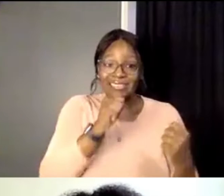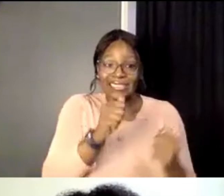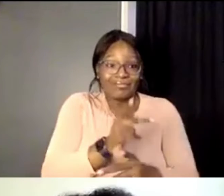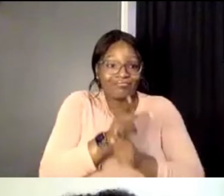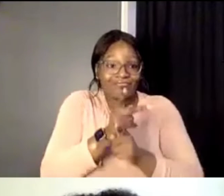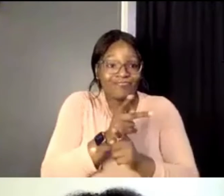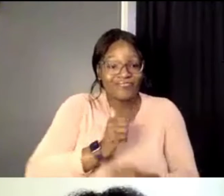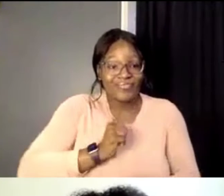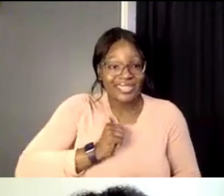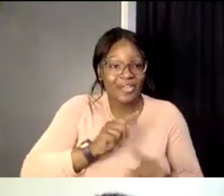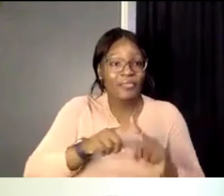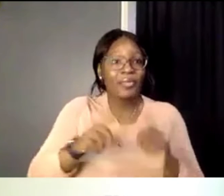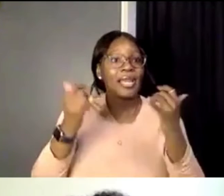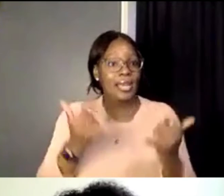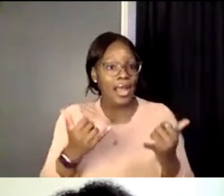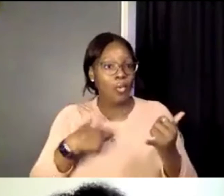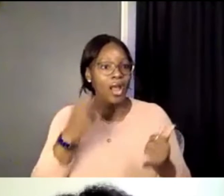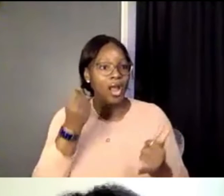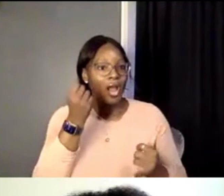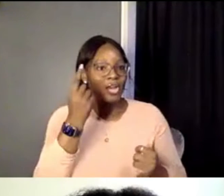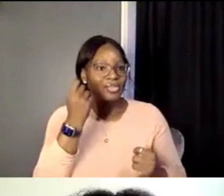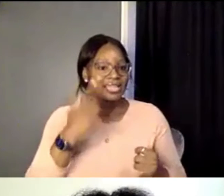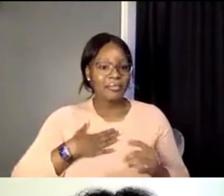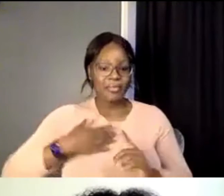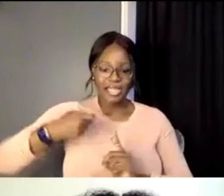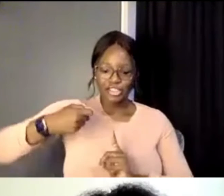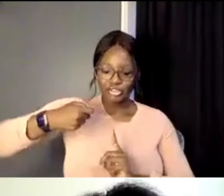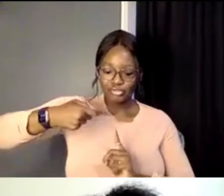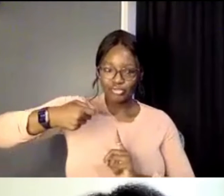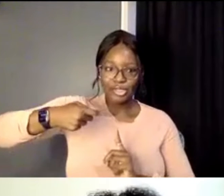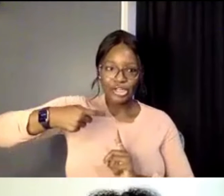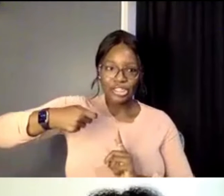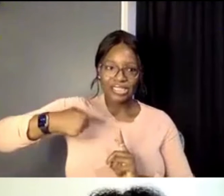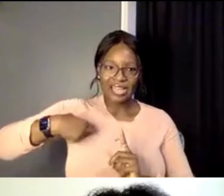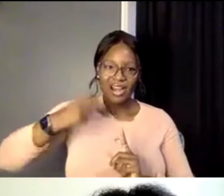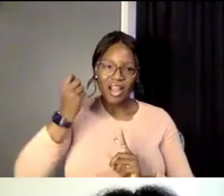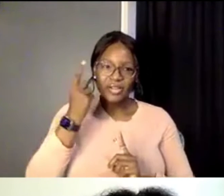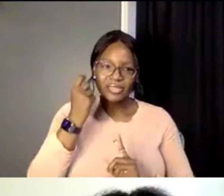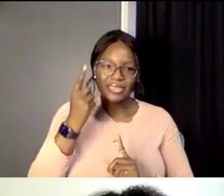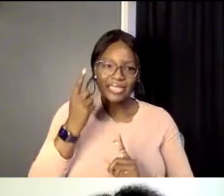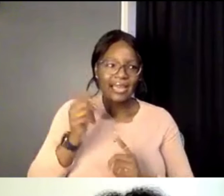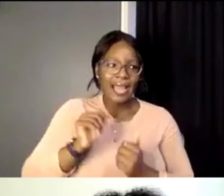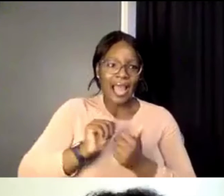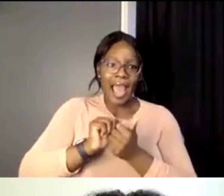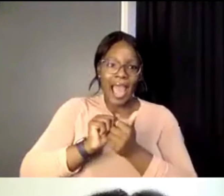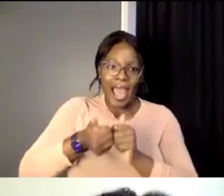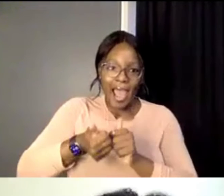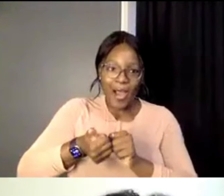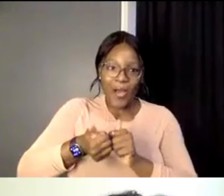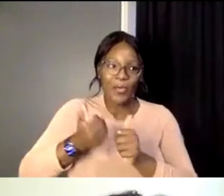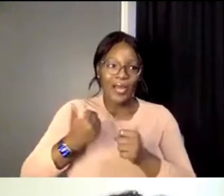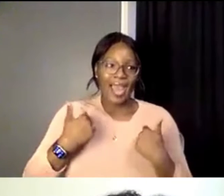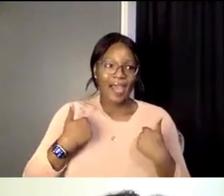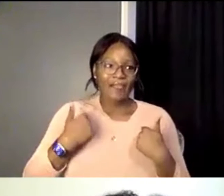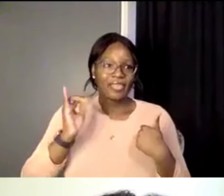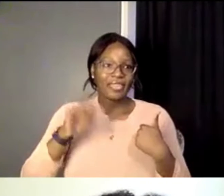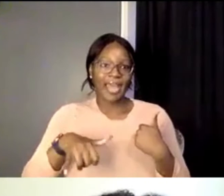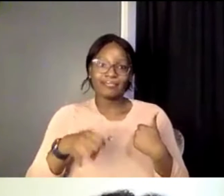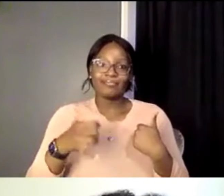know my signs, I know my triggers, I know the things that can kind of lead me to those slippery slopes, right?